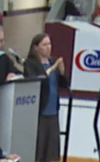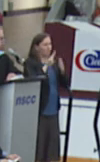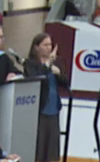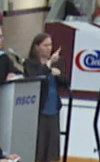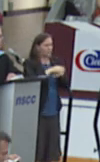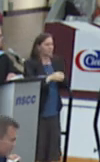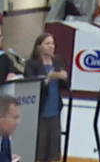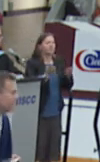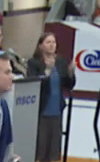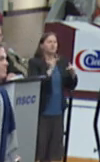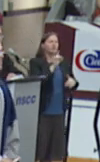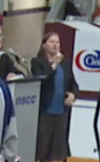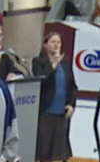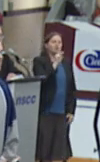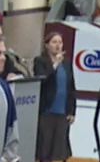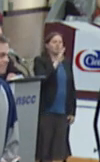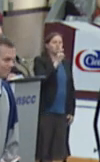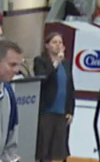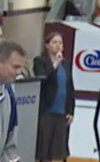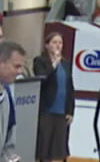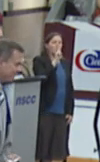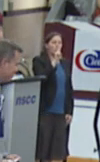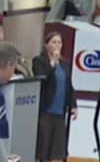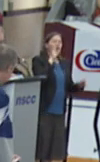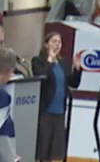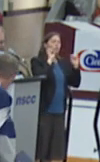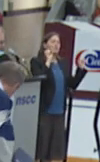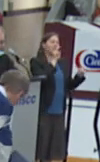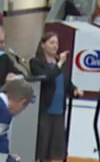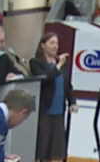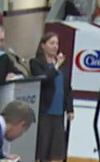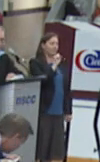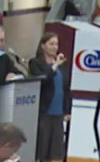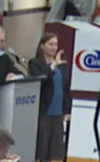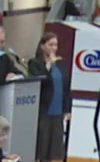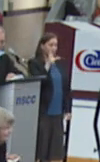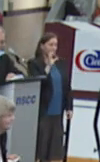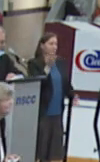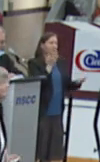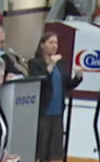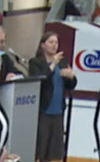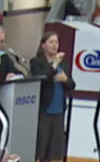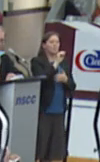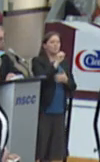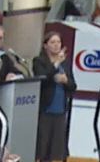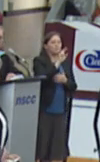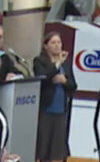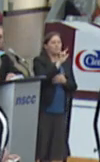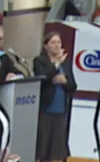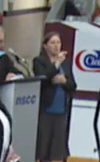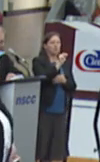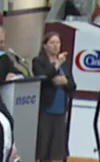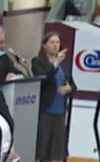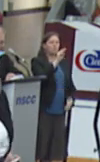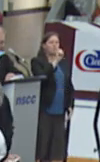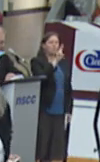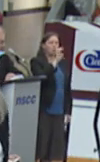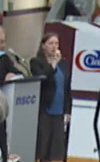Bureau, president of Nova Scotia Community College. Marilyn Moore, Honorary Diploma